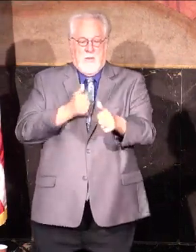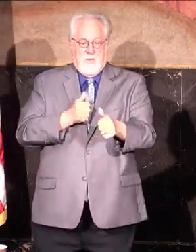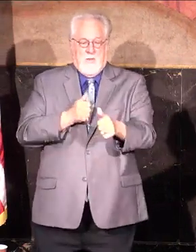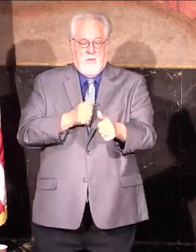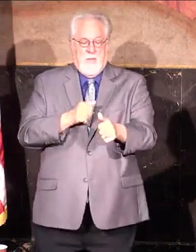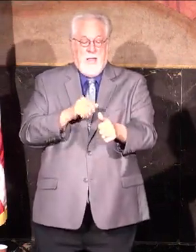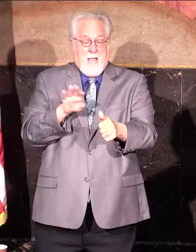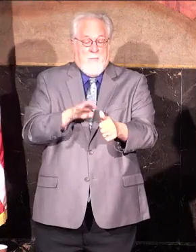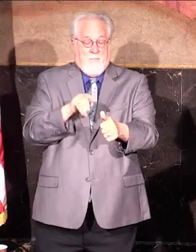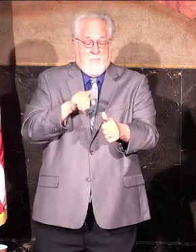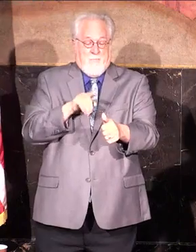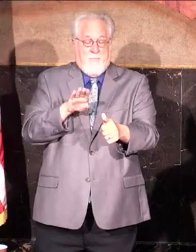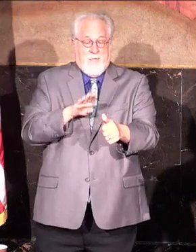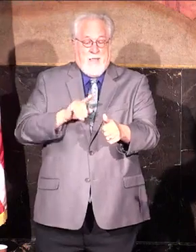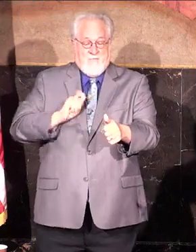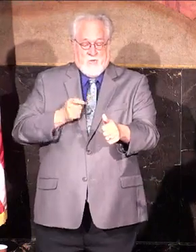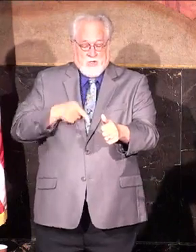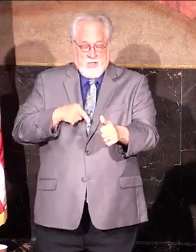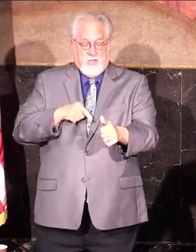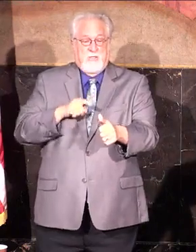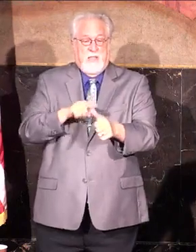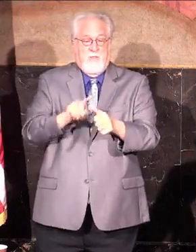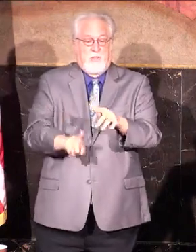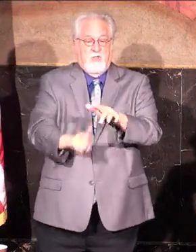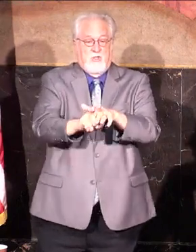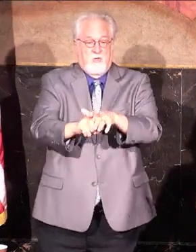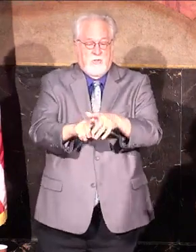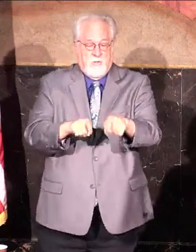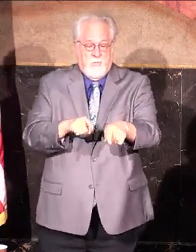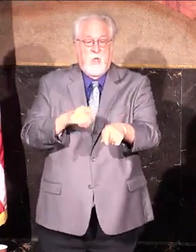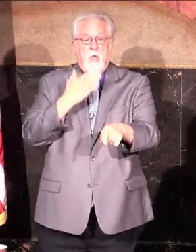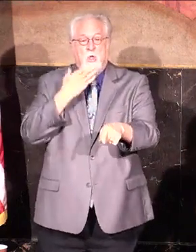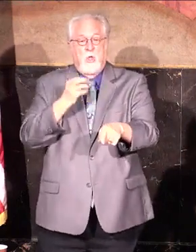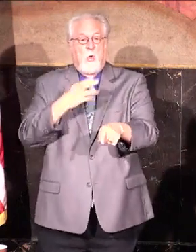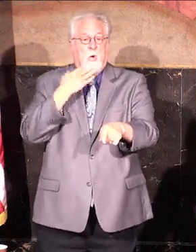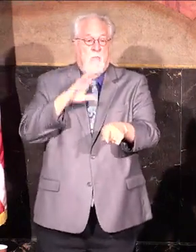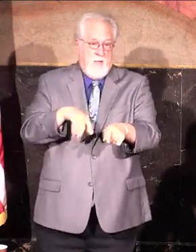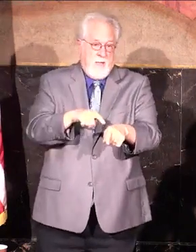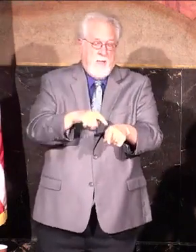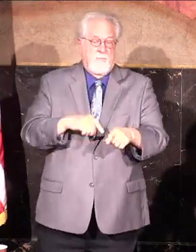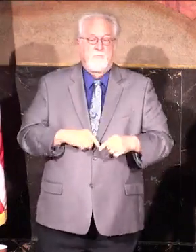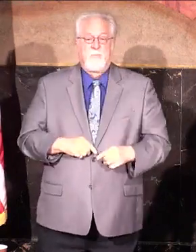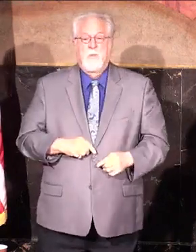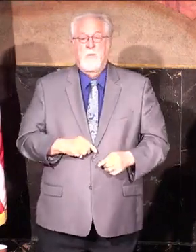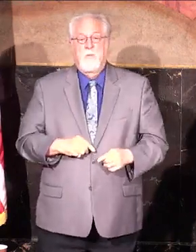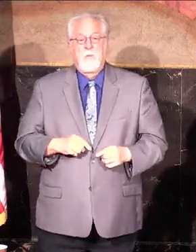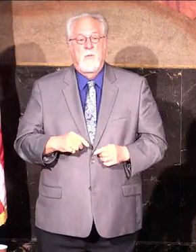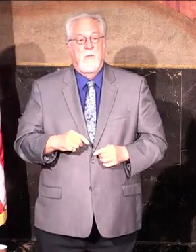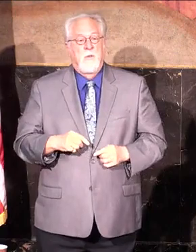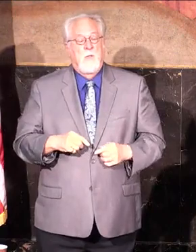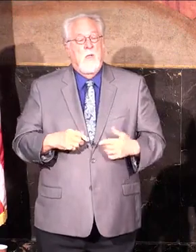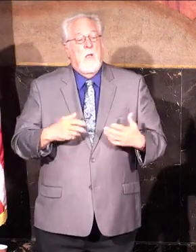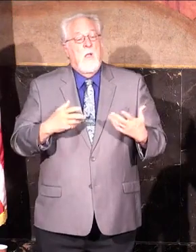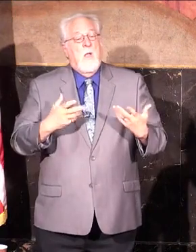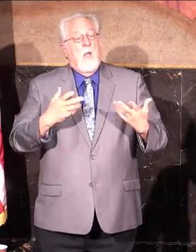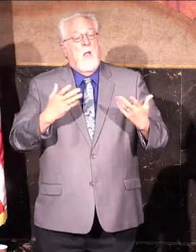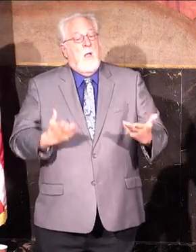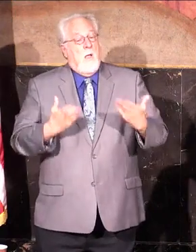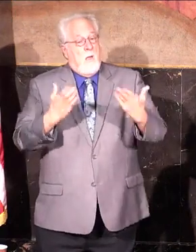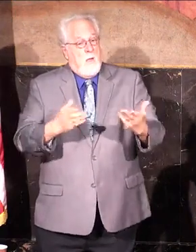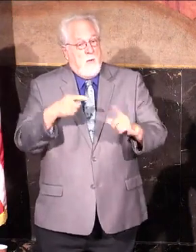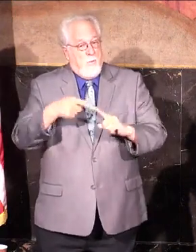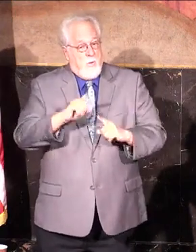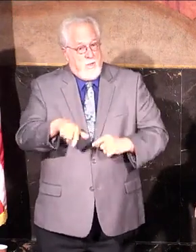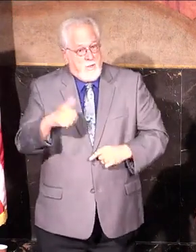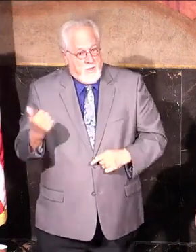when behavior changes and when that shows up in the numbers, whether it's for good or for ill. Which brings up another point